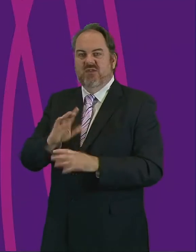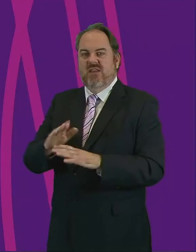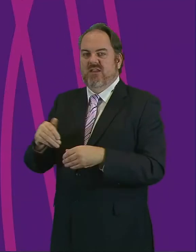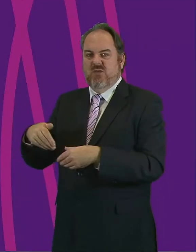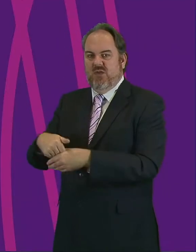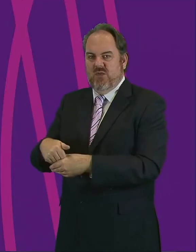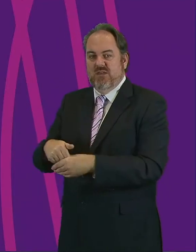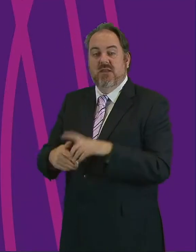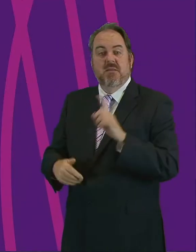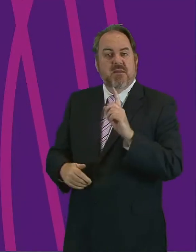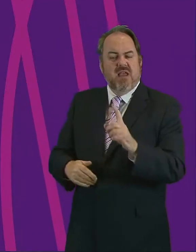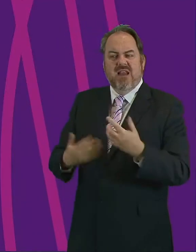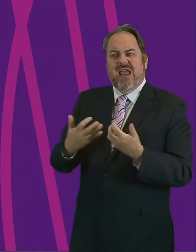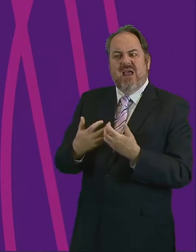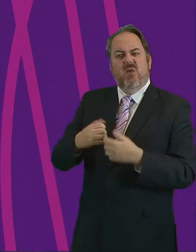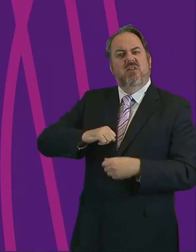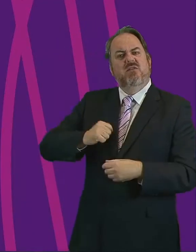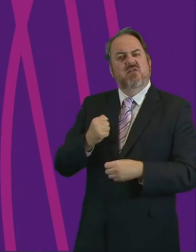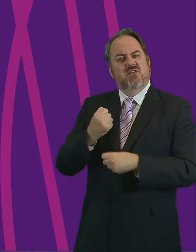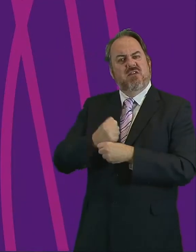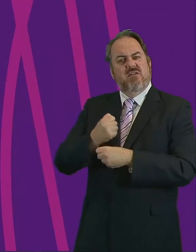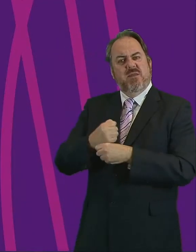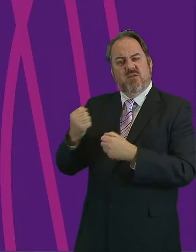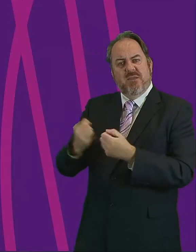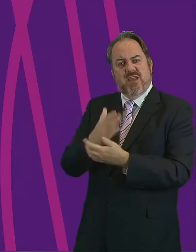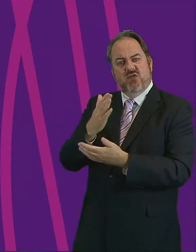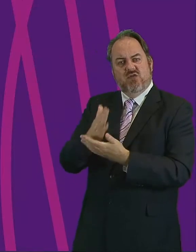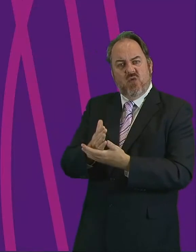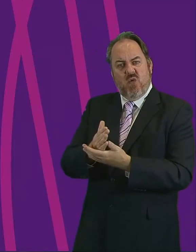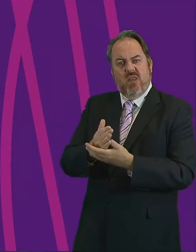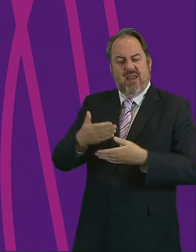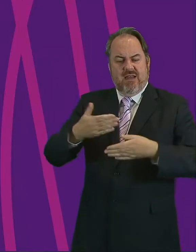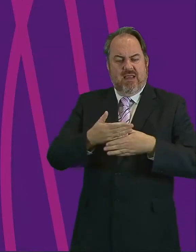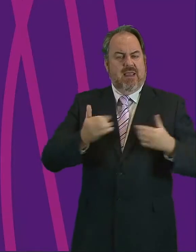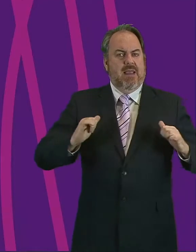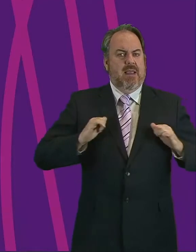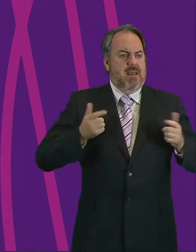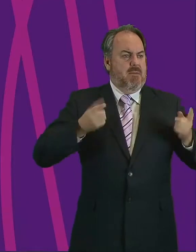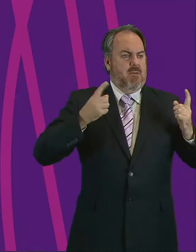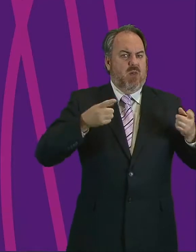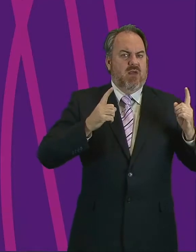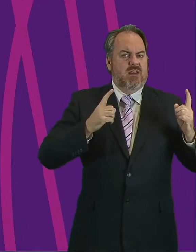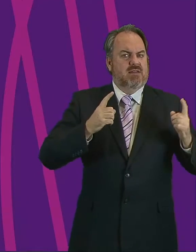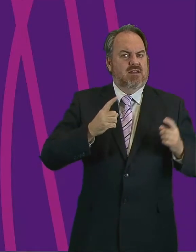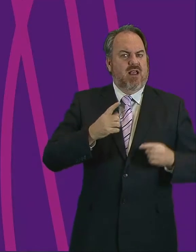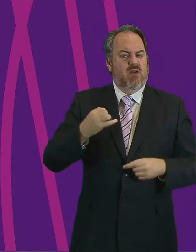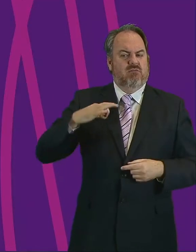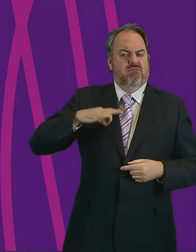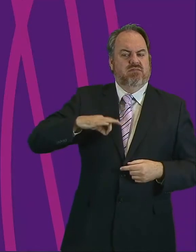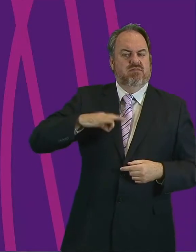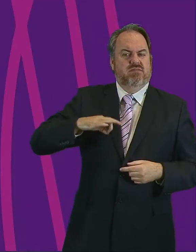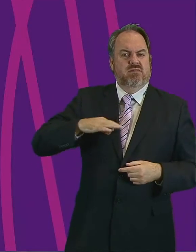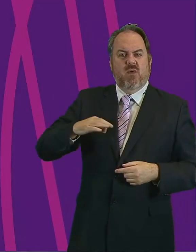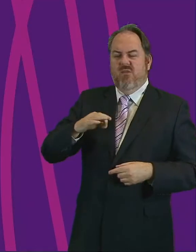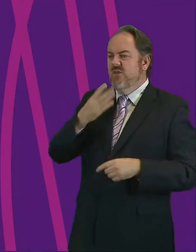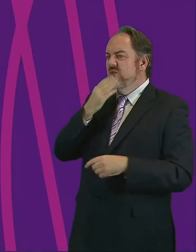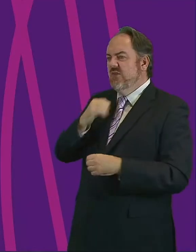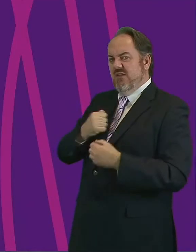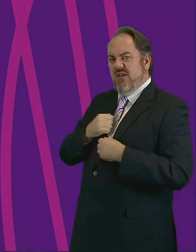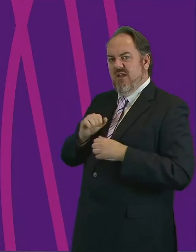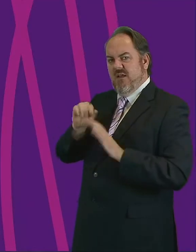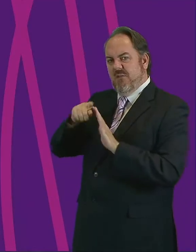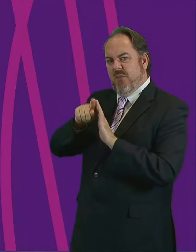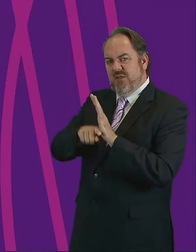Scottish Government do to ensure that employers are not abusing the measures that are put in place, that we don't see